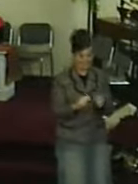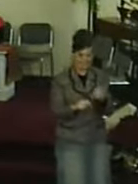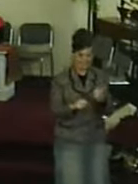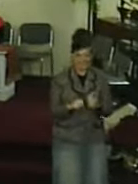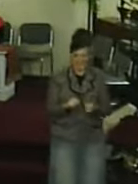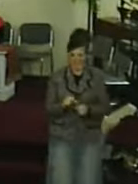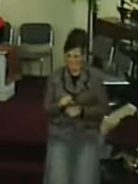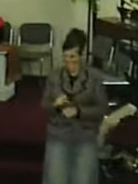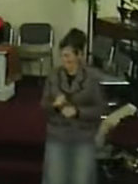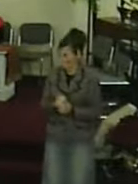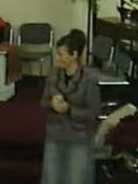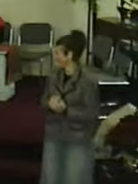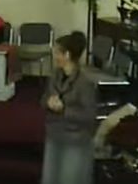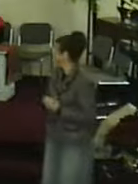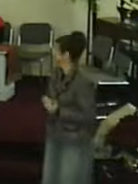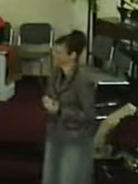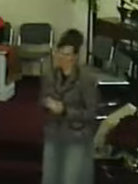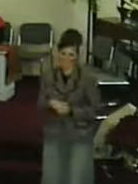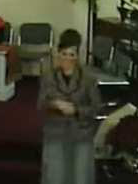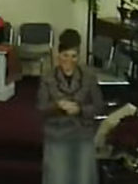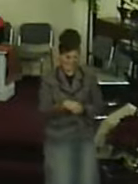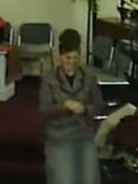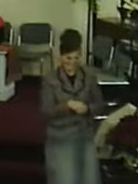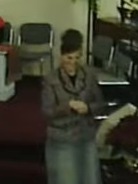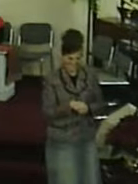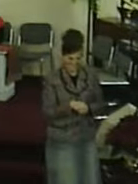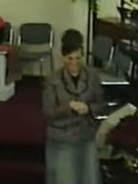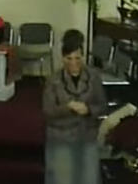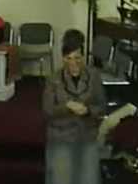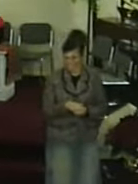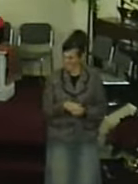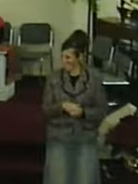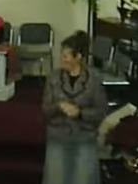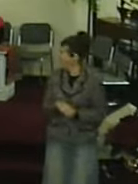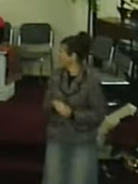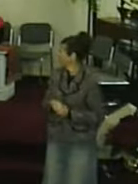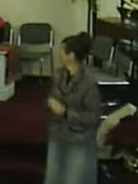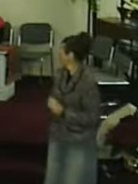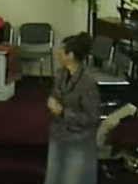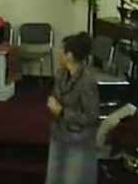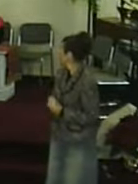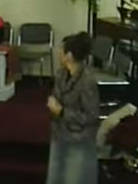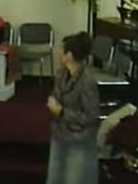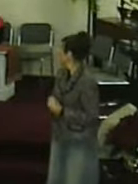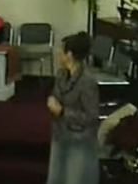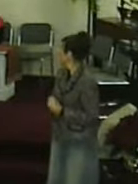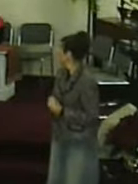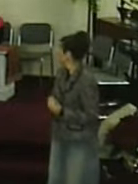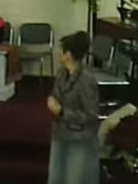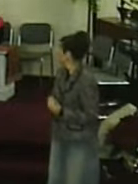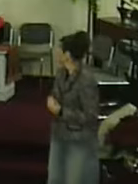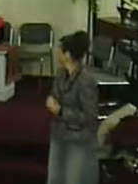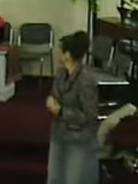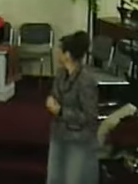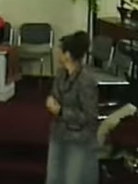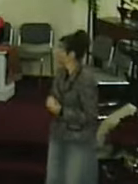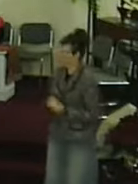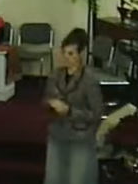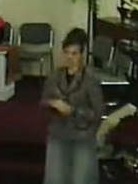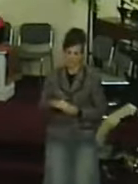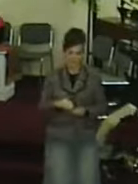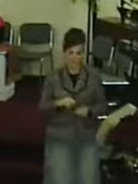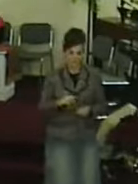right. Also, there are a few cameras in the service. Okay, we're